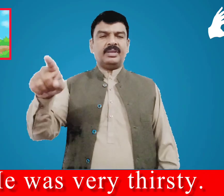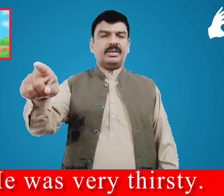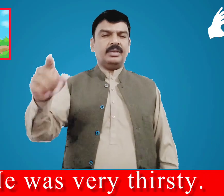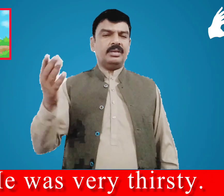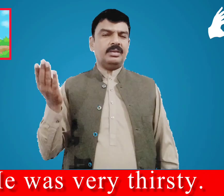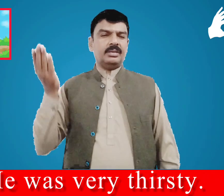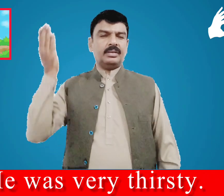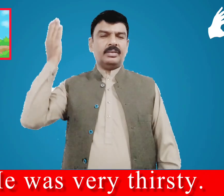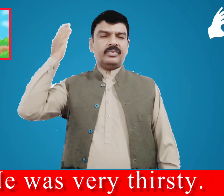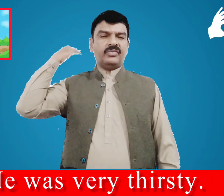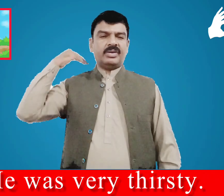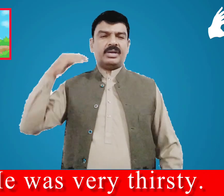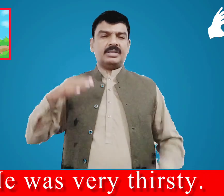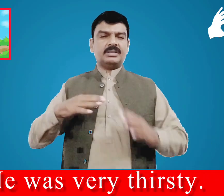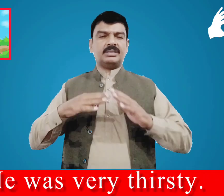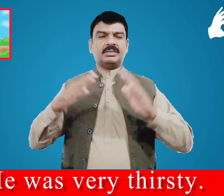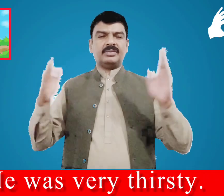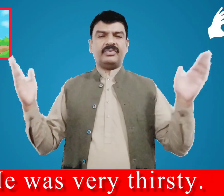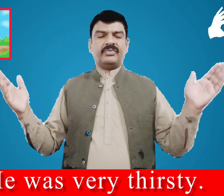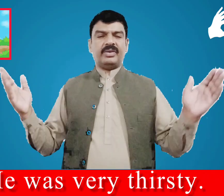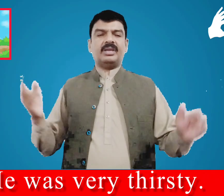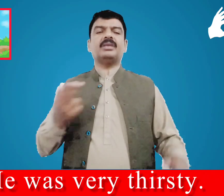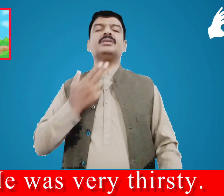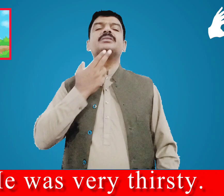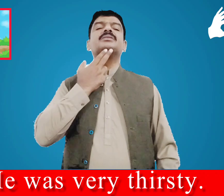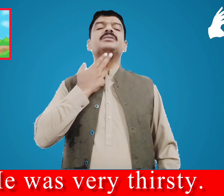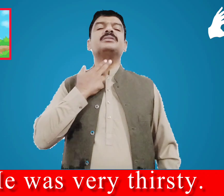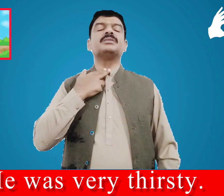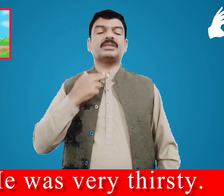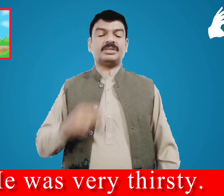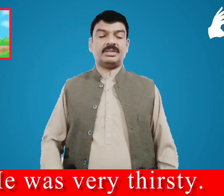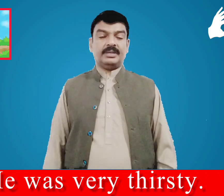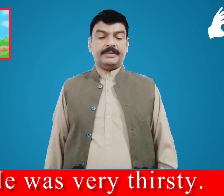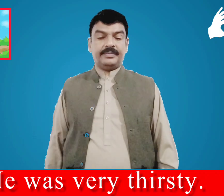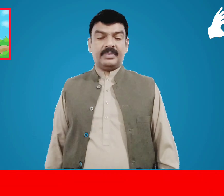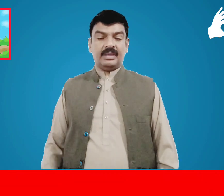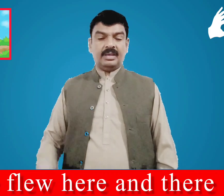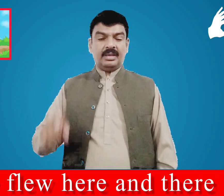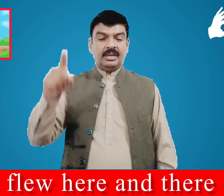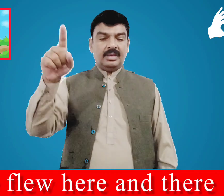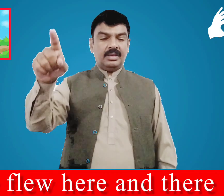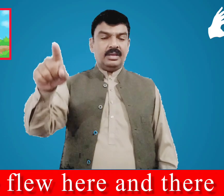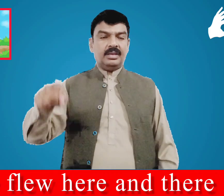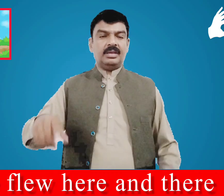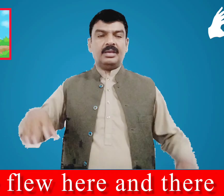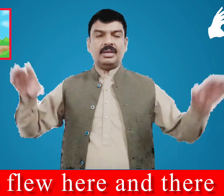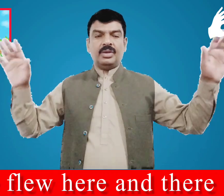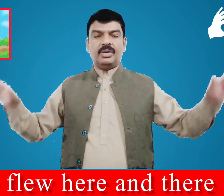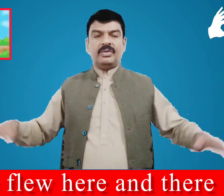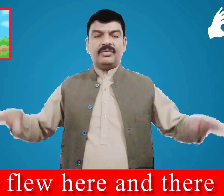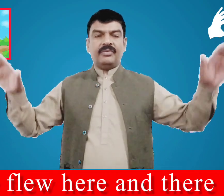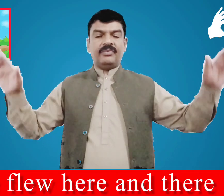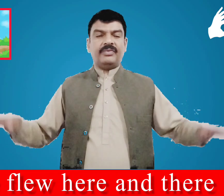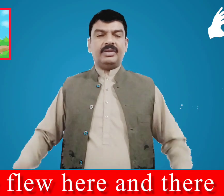He was very thirsty. He